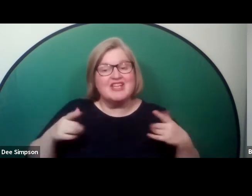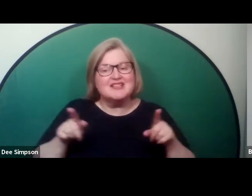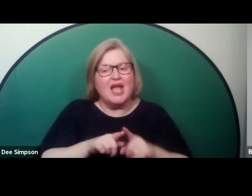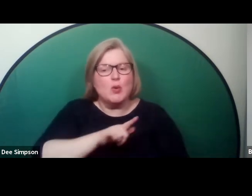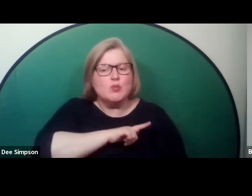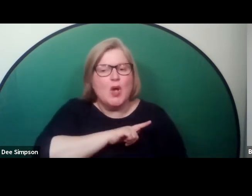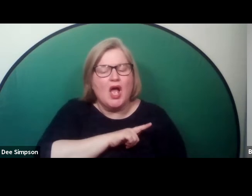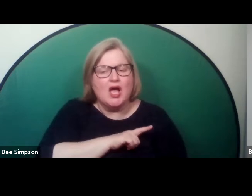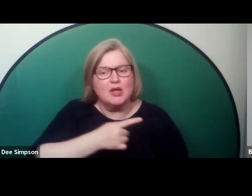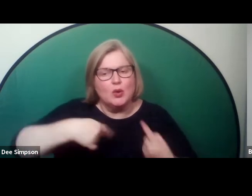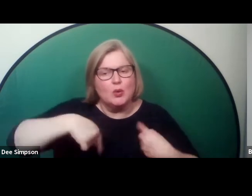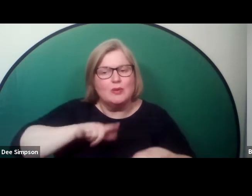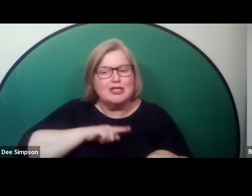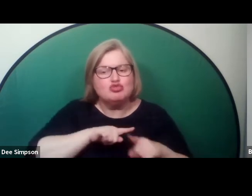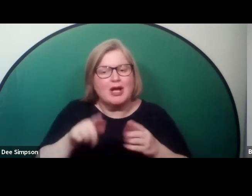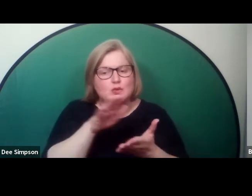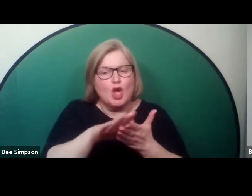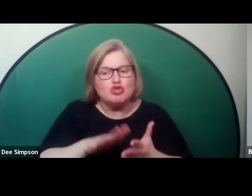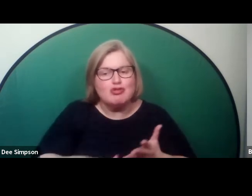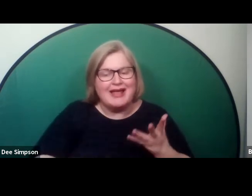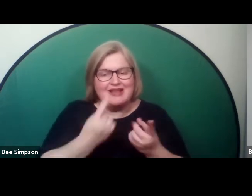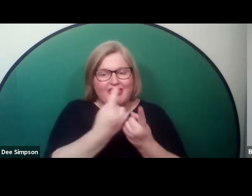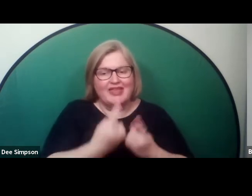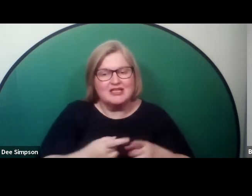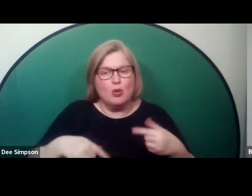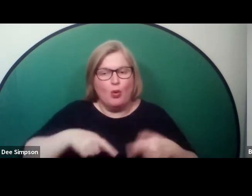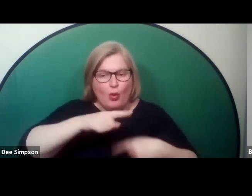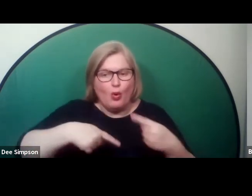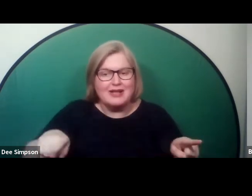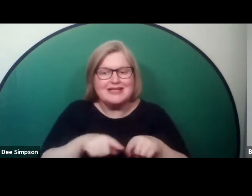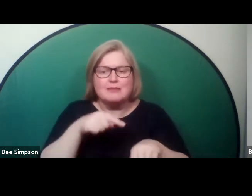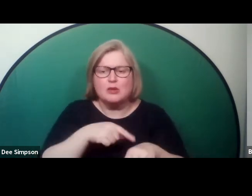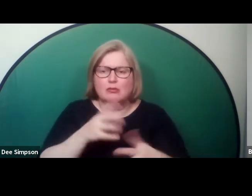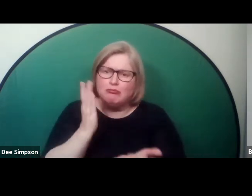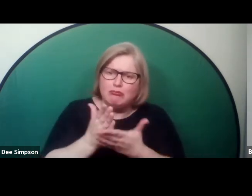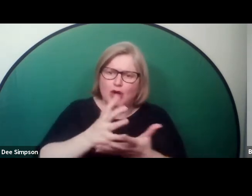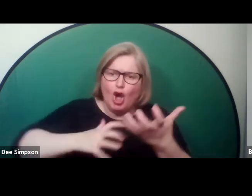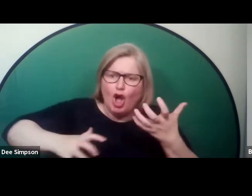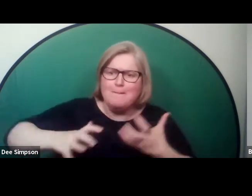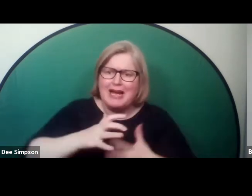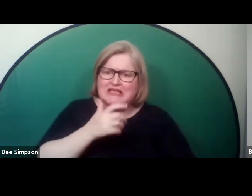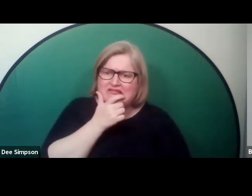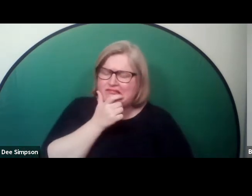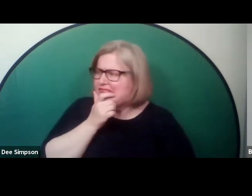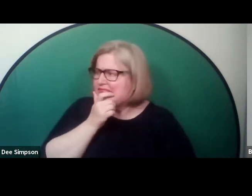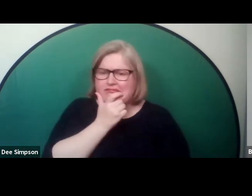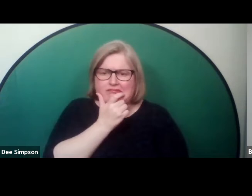on earth would we try to address all of these things at once? It's too complicated. You